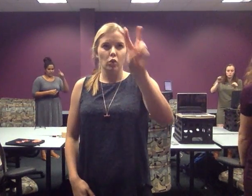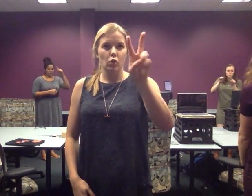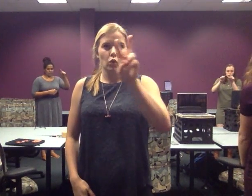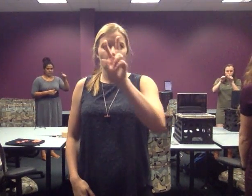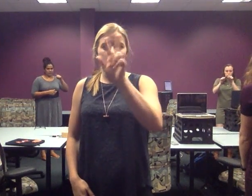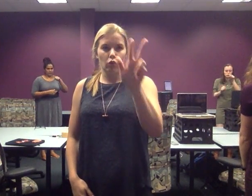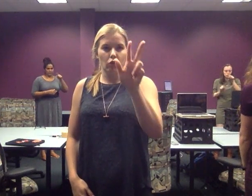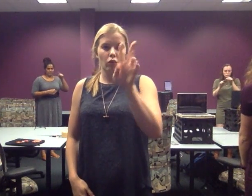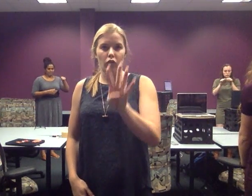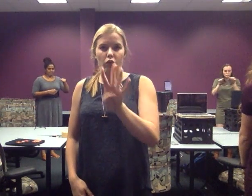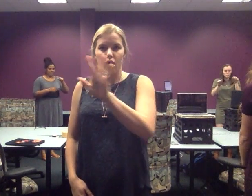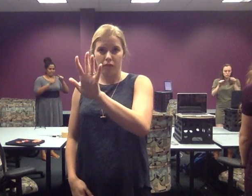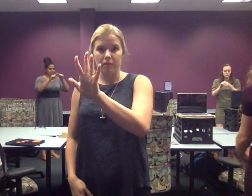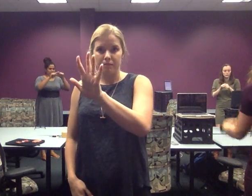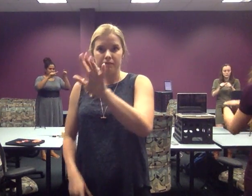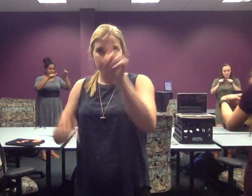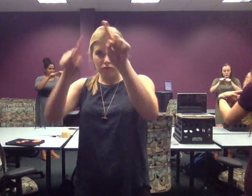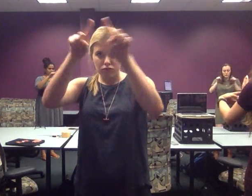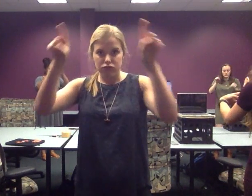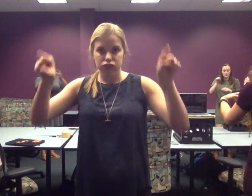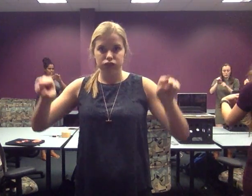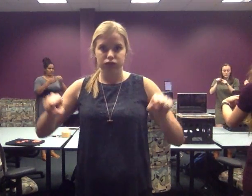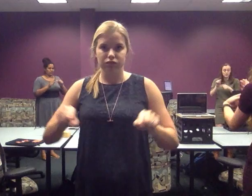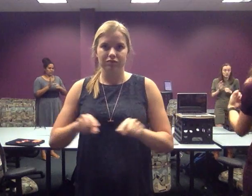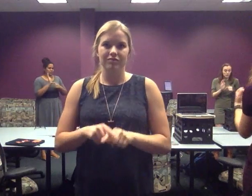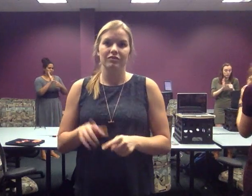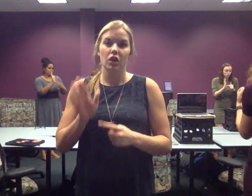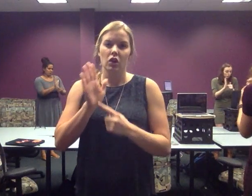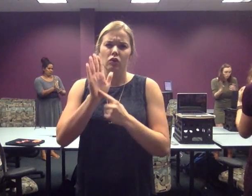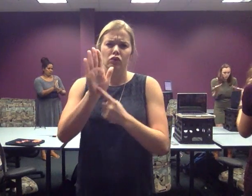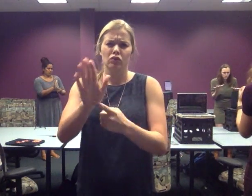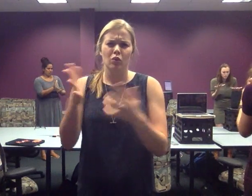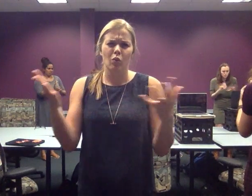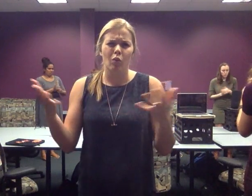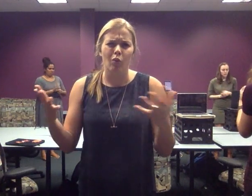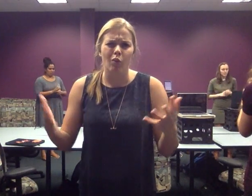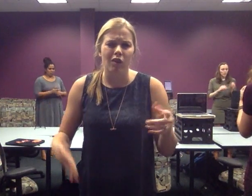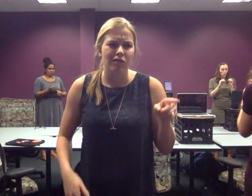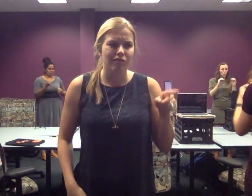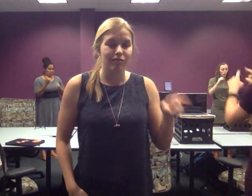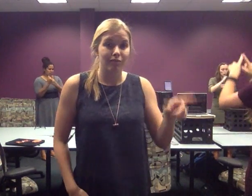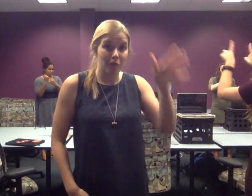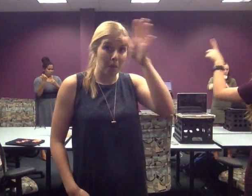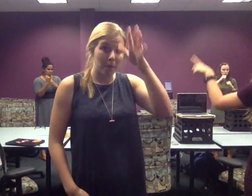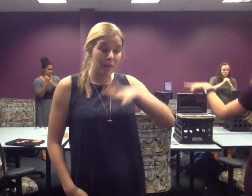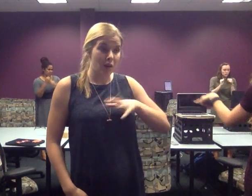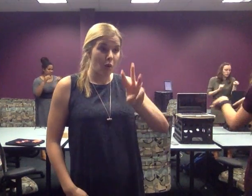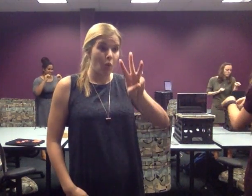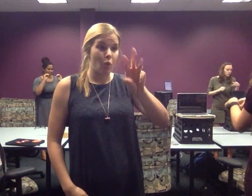This is going to show you the lack of support that Washington had at the beginning of the war.